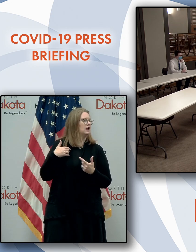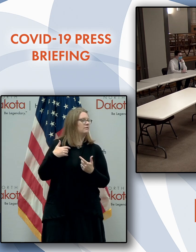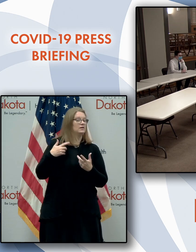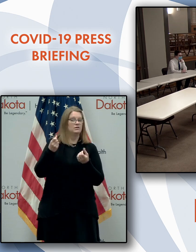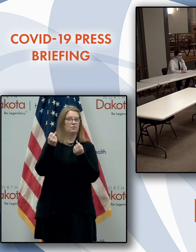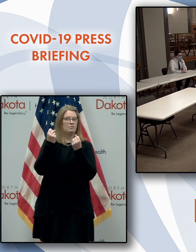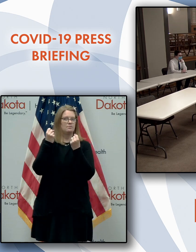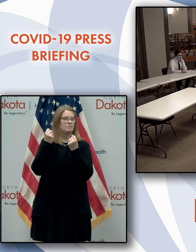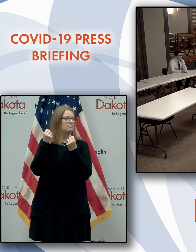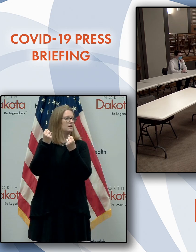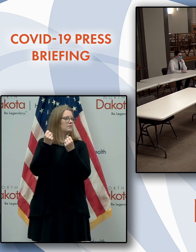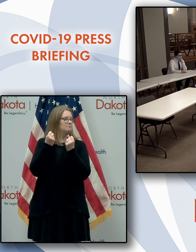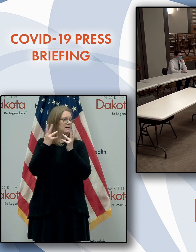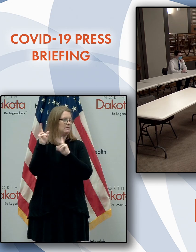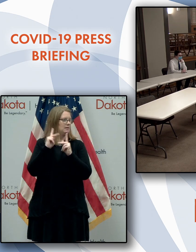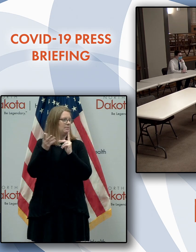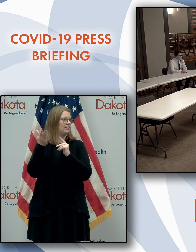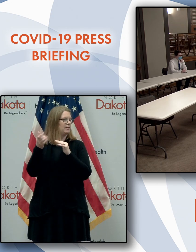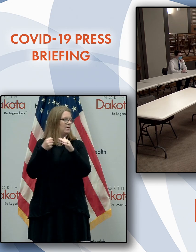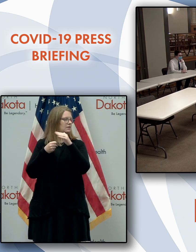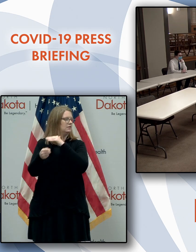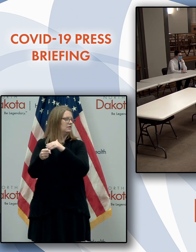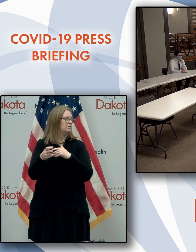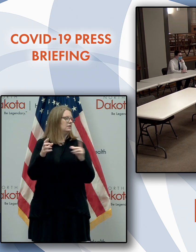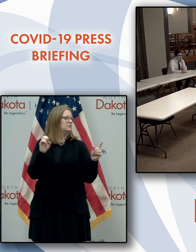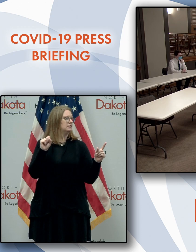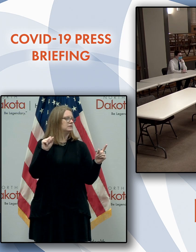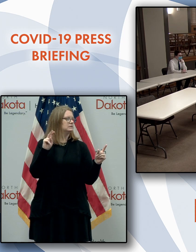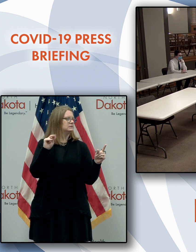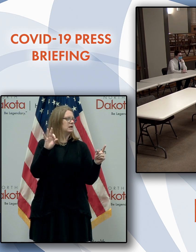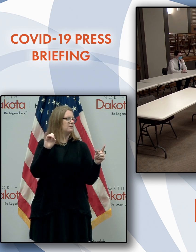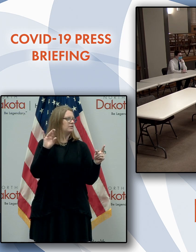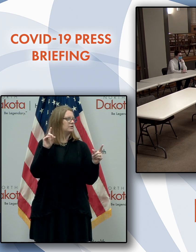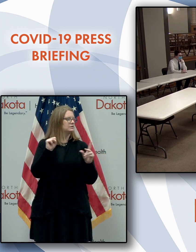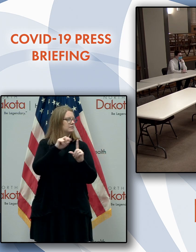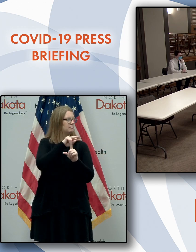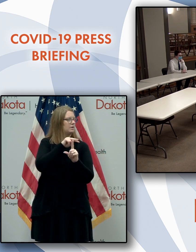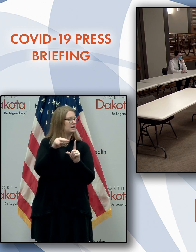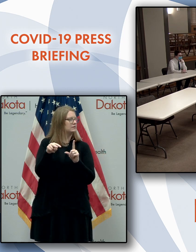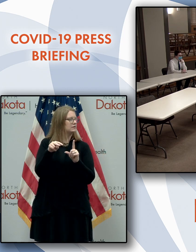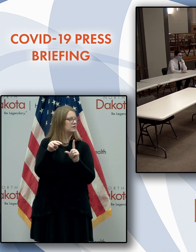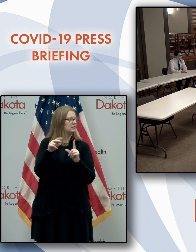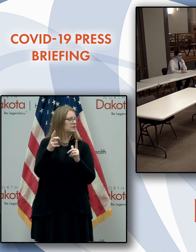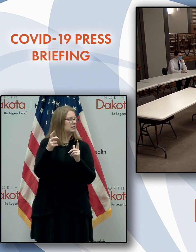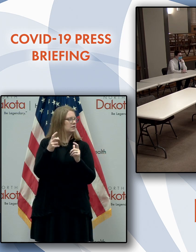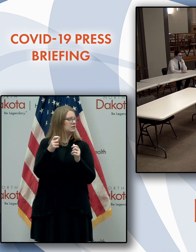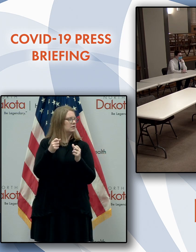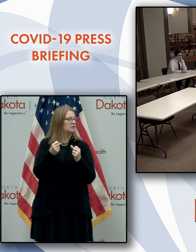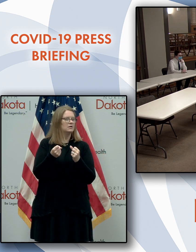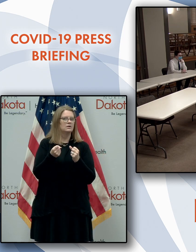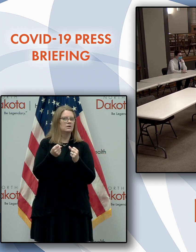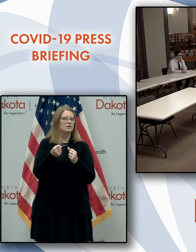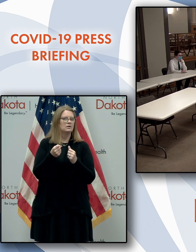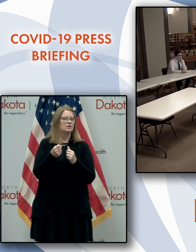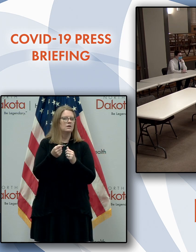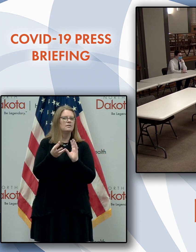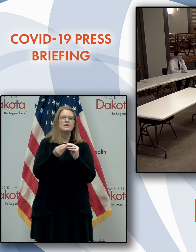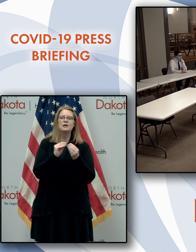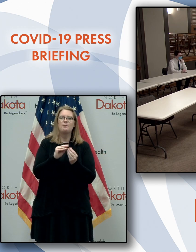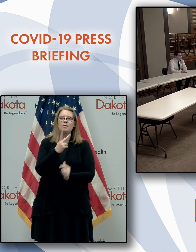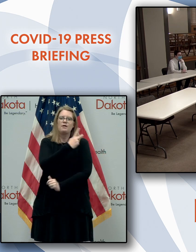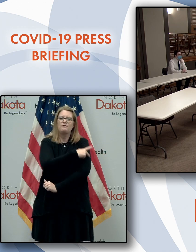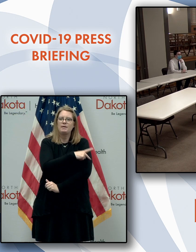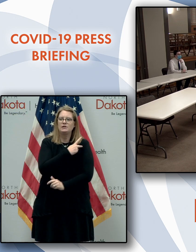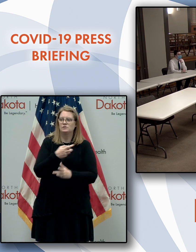capacity right now. Can you speak to that from Sanford's perspective as in terms of, how many patients is Sanford having to send elsewhere,